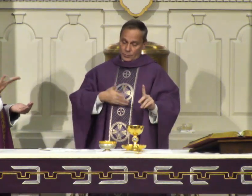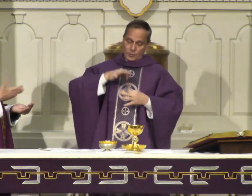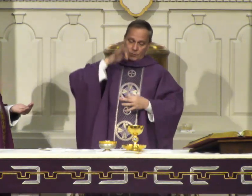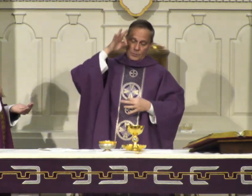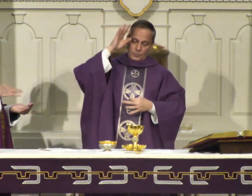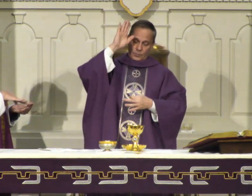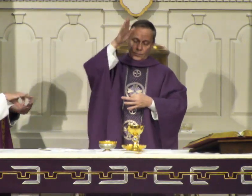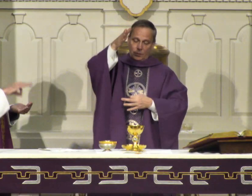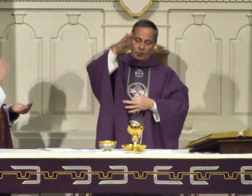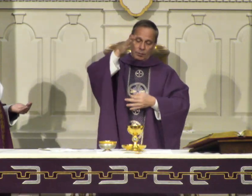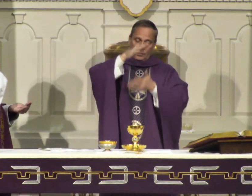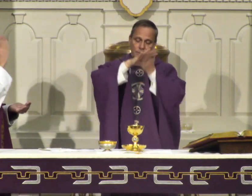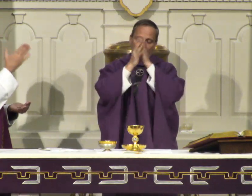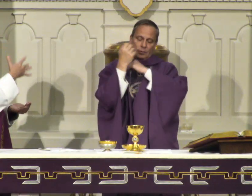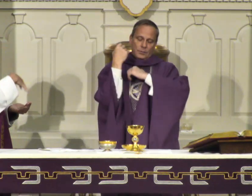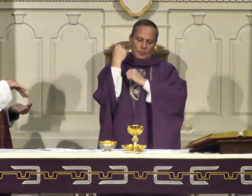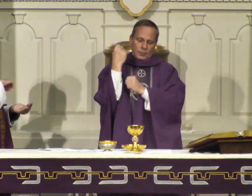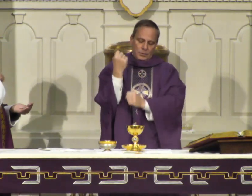healed.